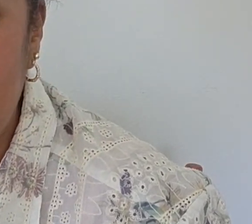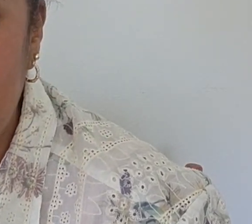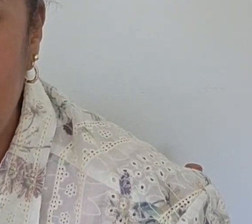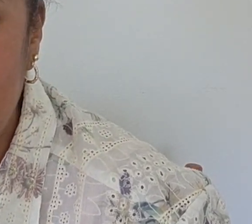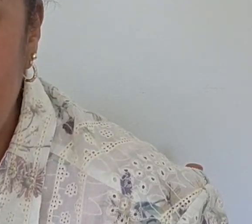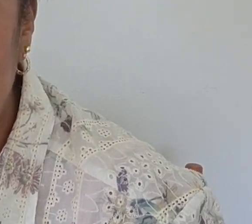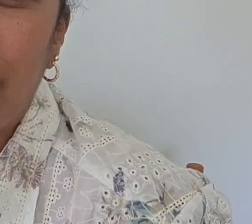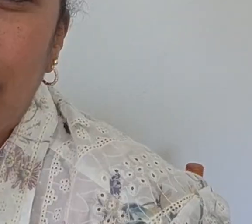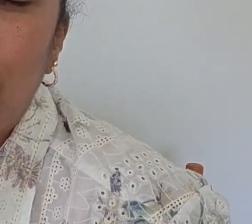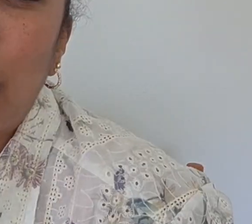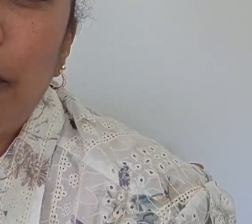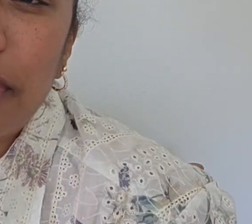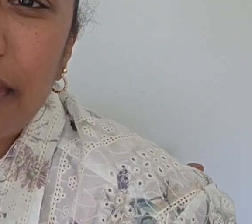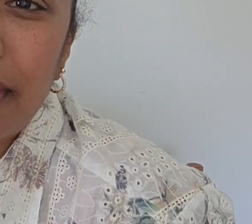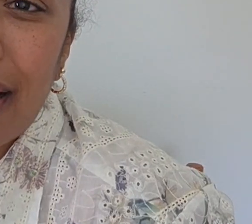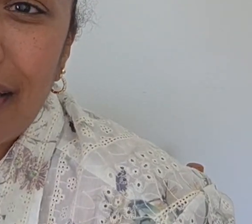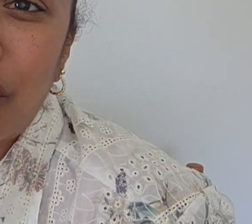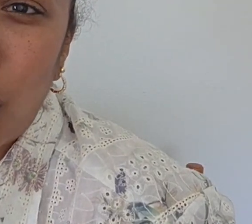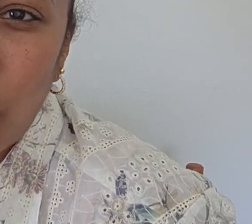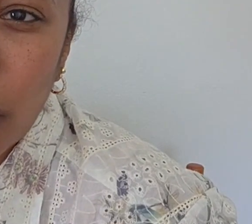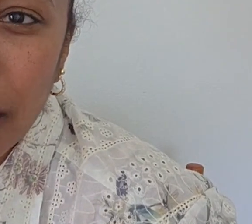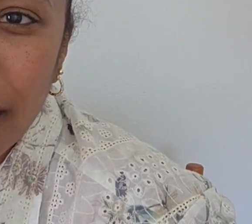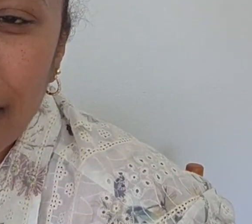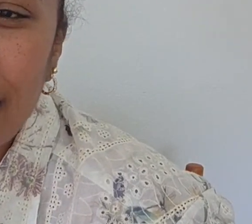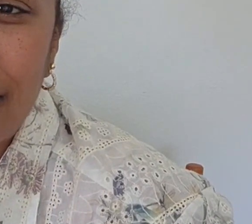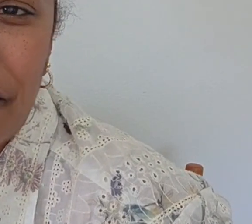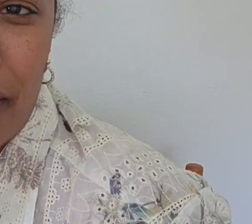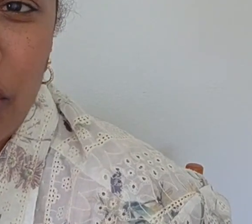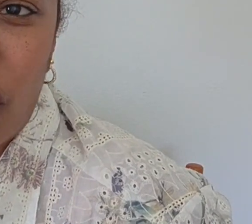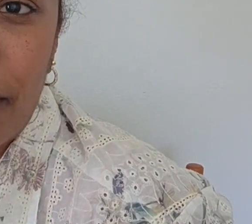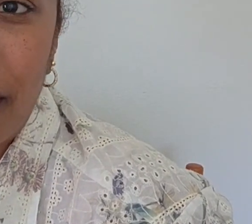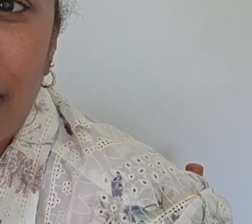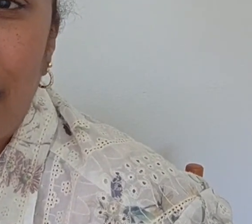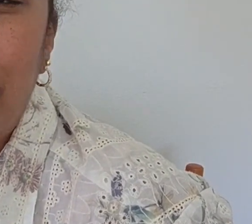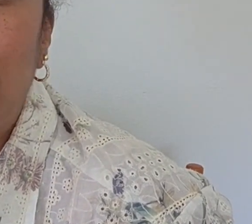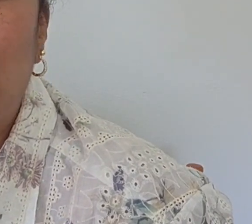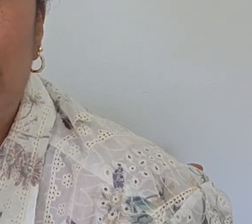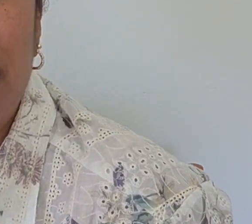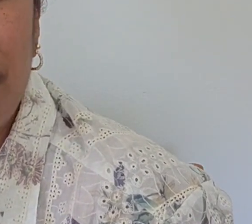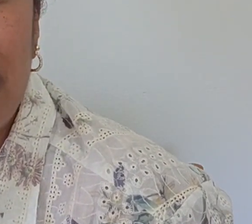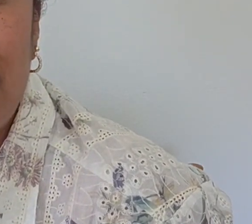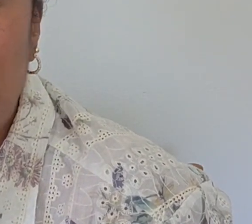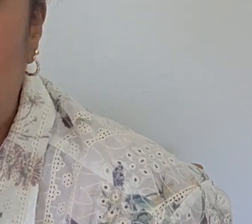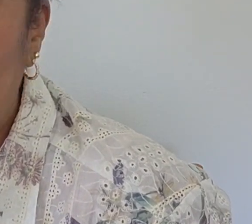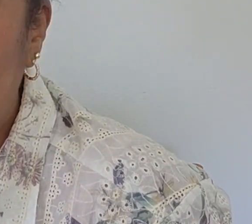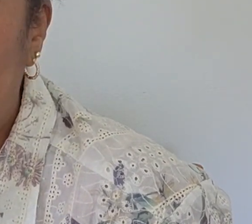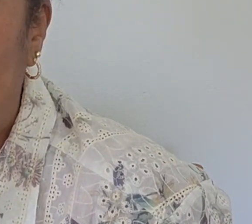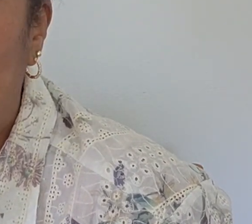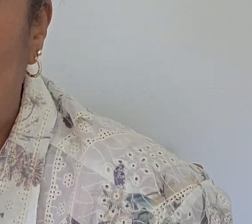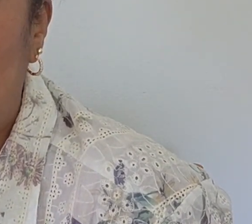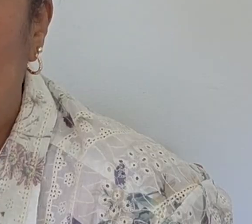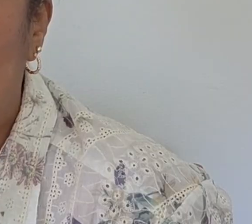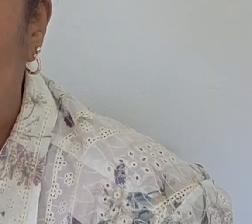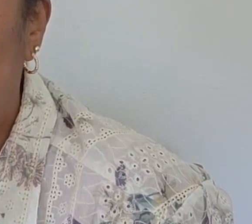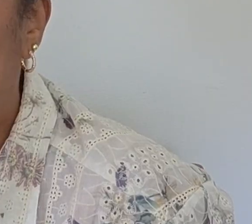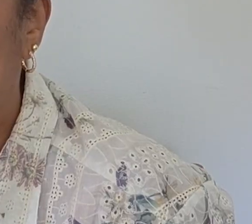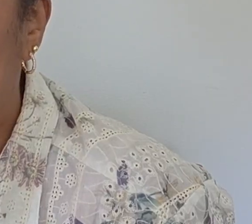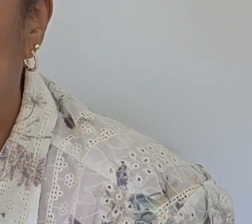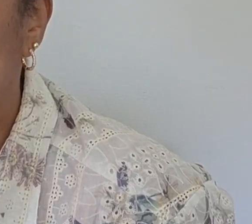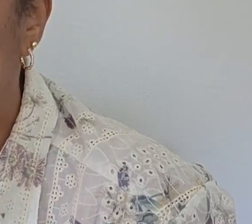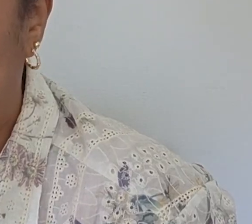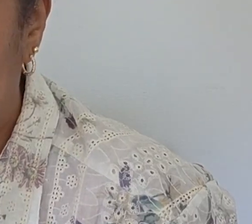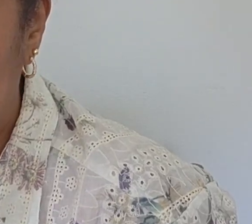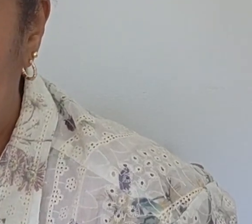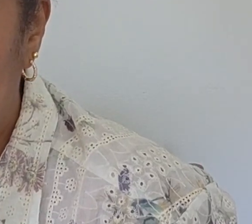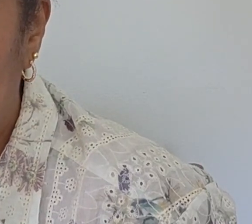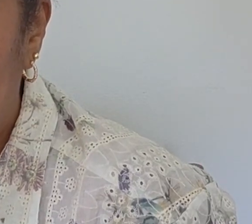26-27. Purpose, at its core, is a family drama. But more specifically, we're talking about a Black